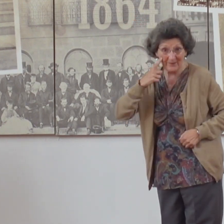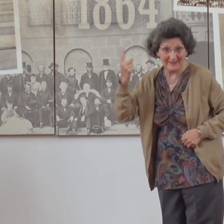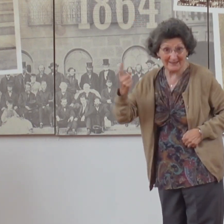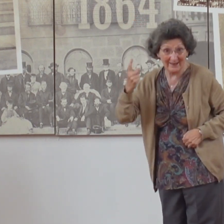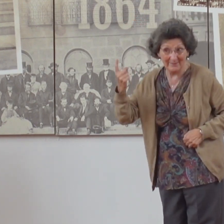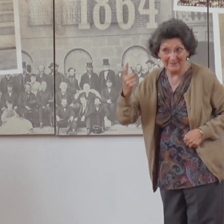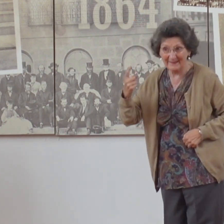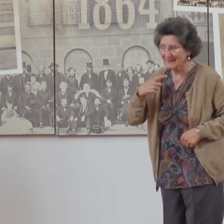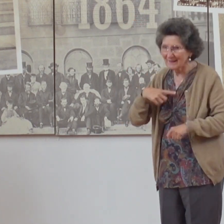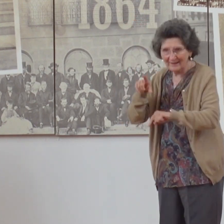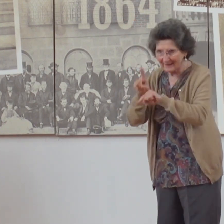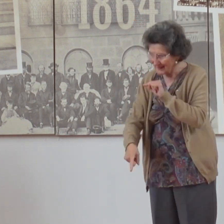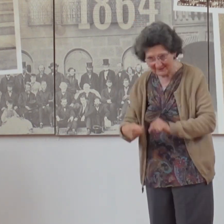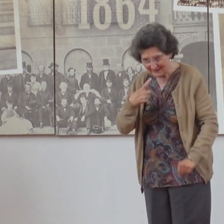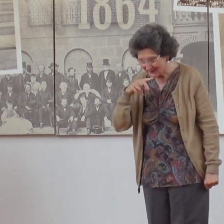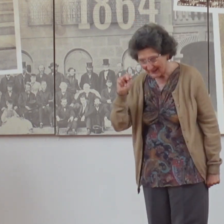Definitely look up.